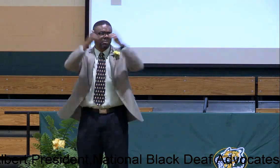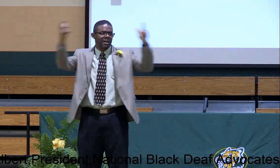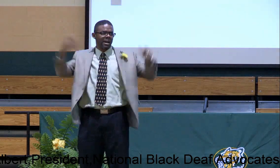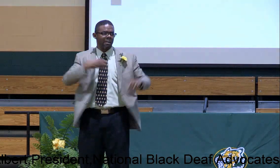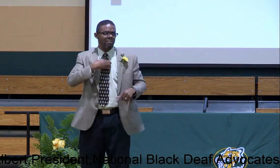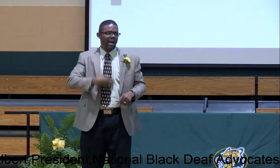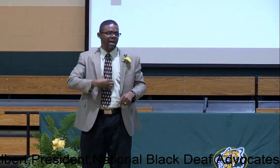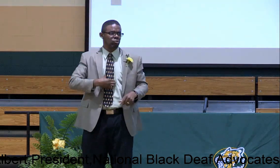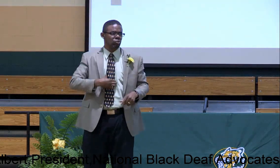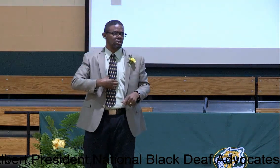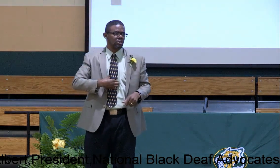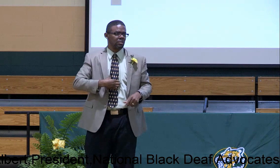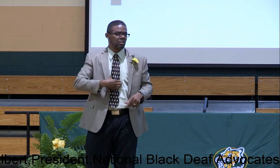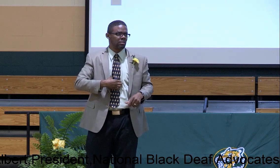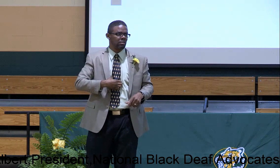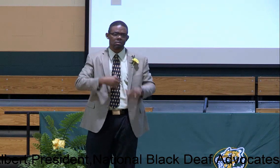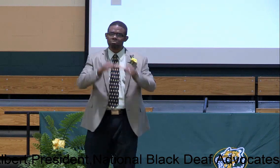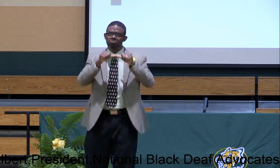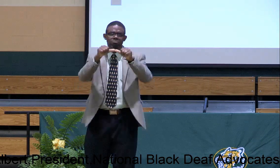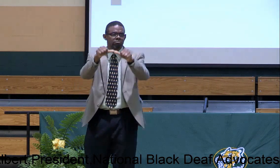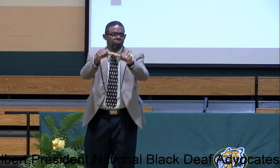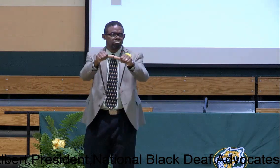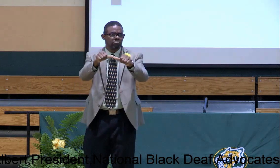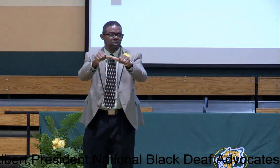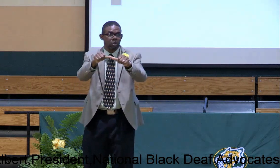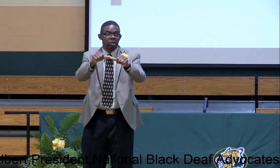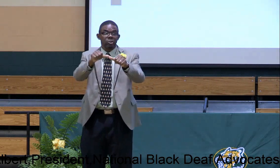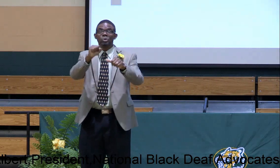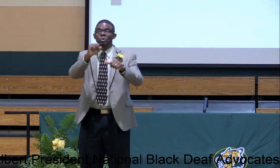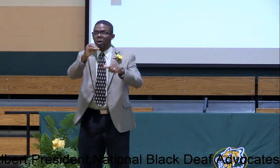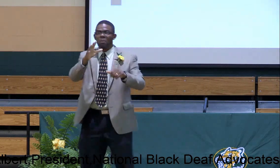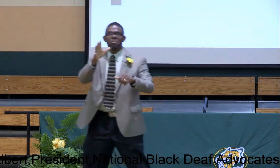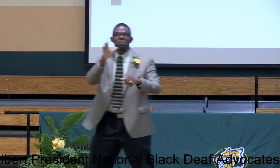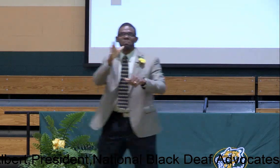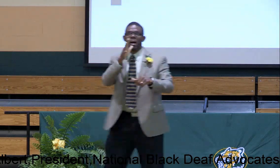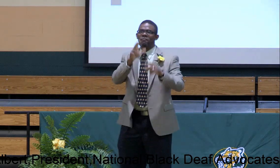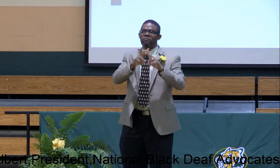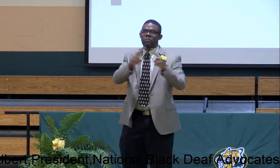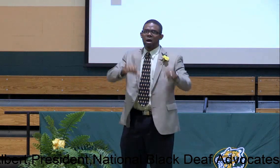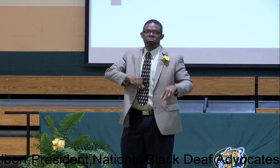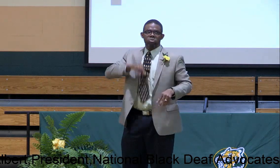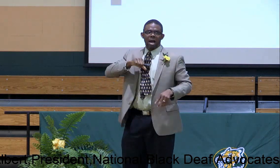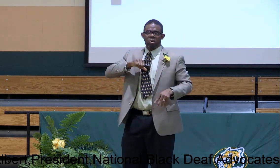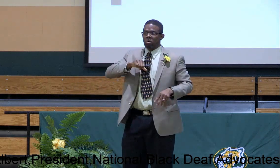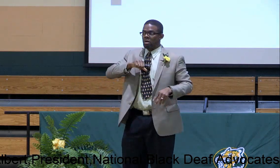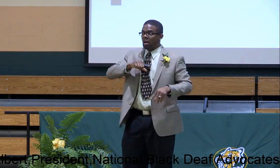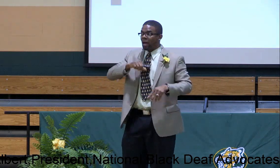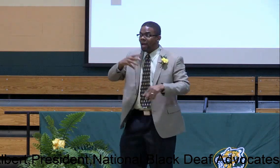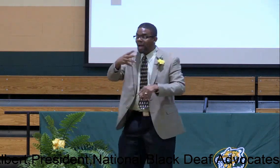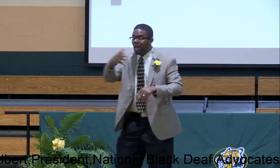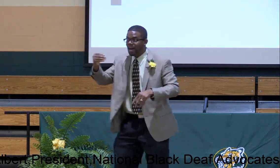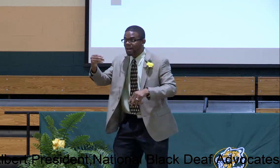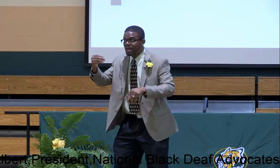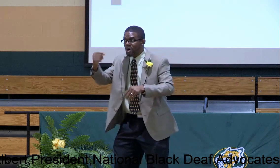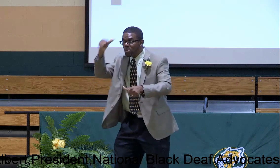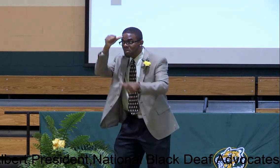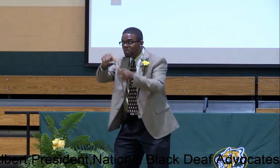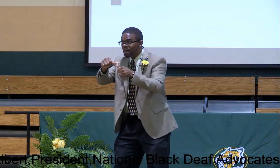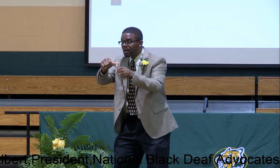big dream, his big goal. Law was his passion, and he kept at it. His mother was very proud of him.